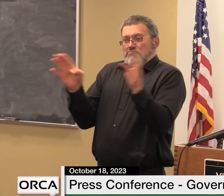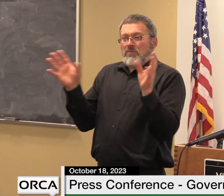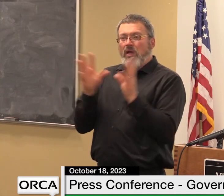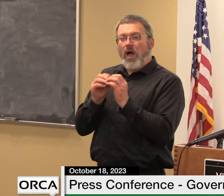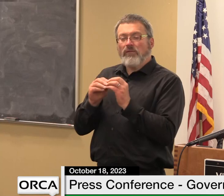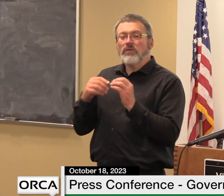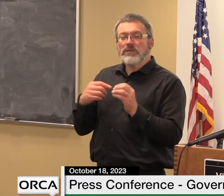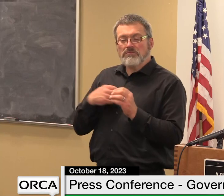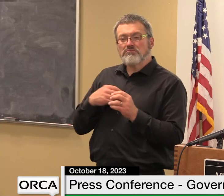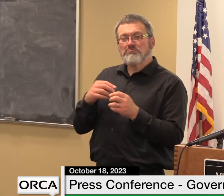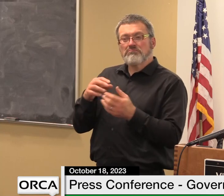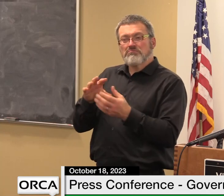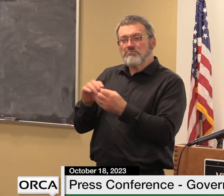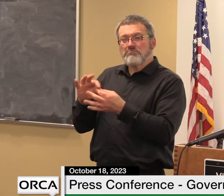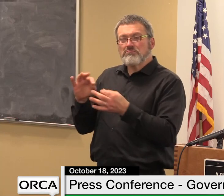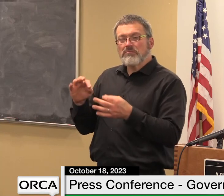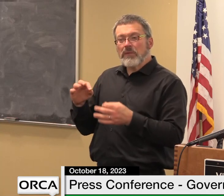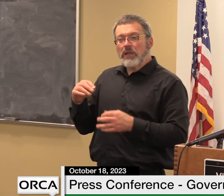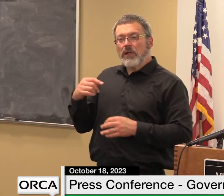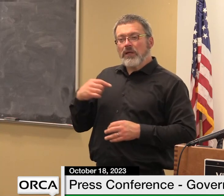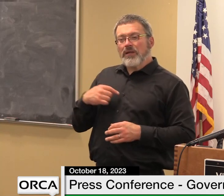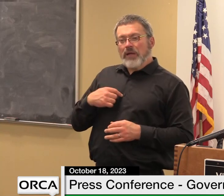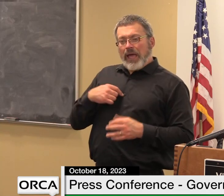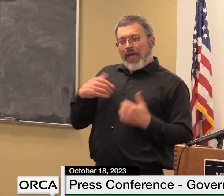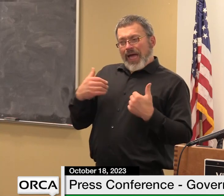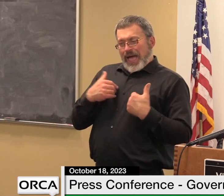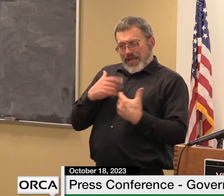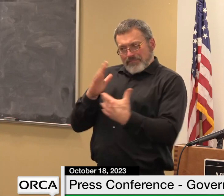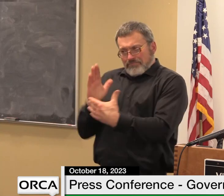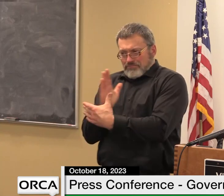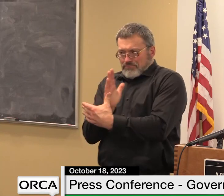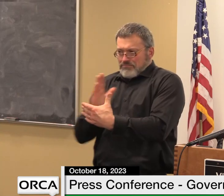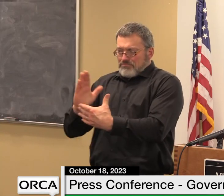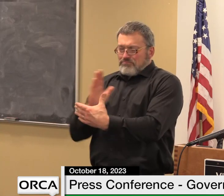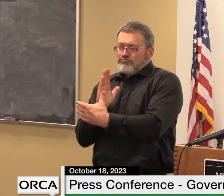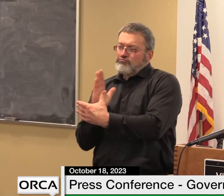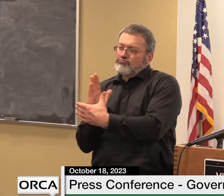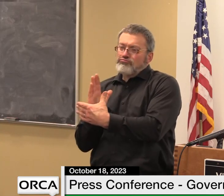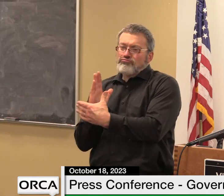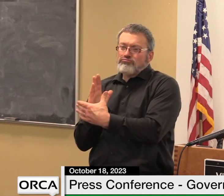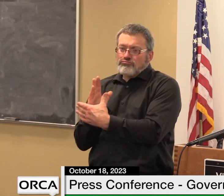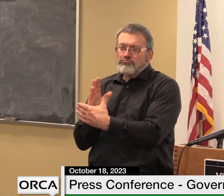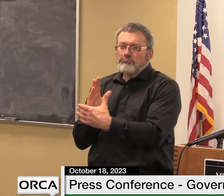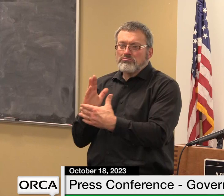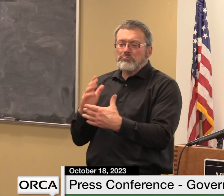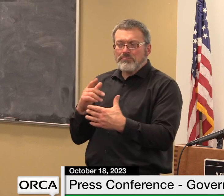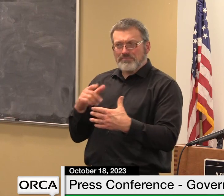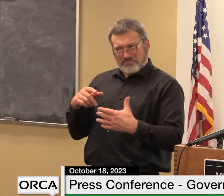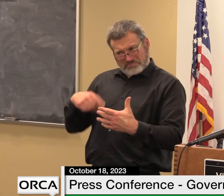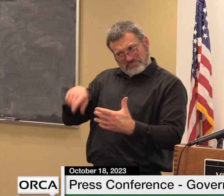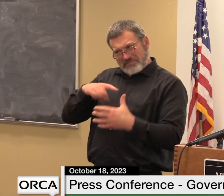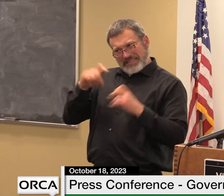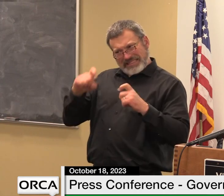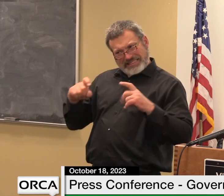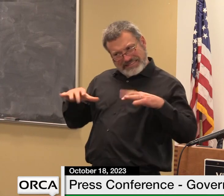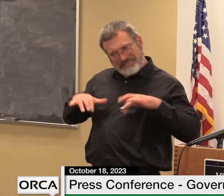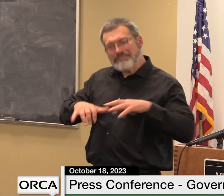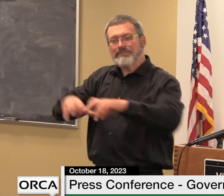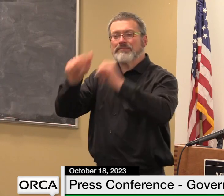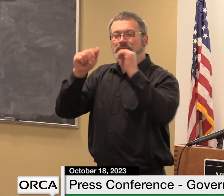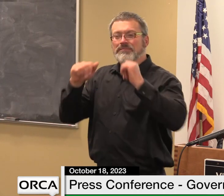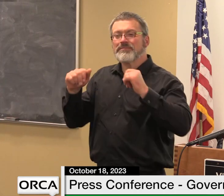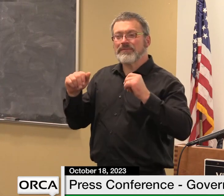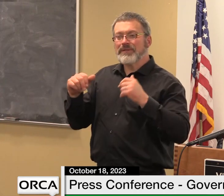moderate centrist on both sides of the aisle, I'd figure this out and gain control, because that's who